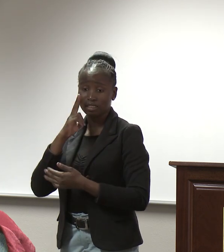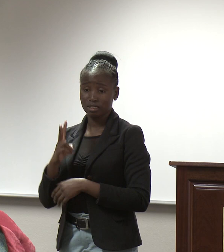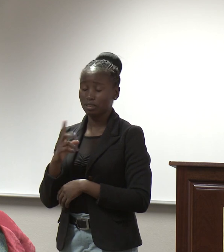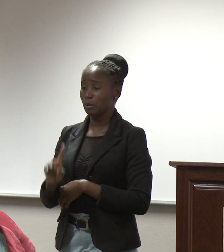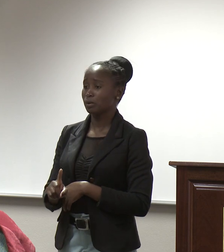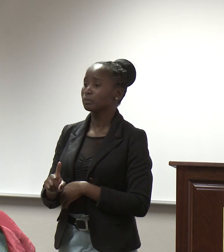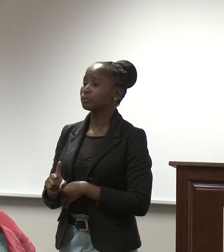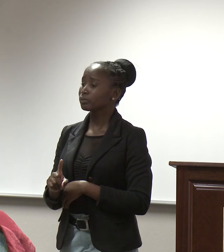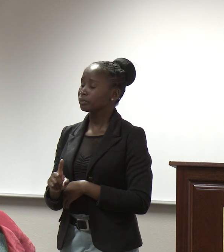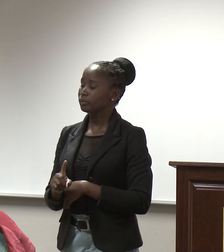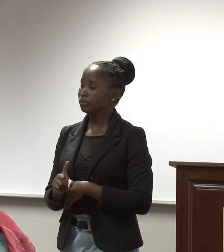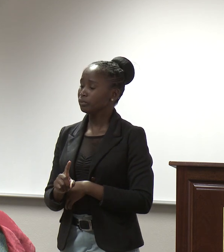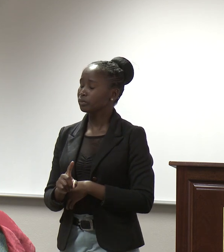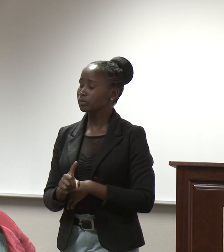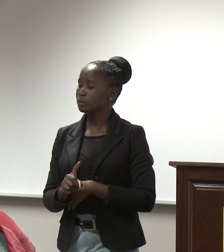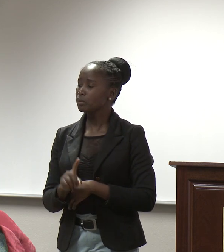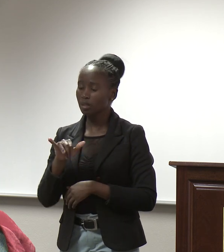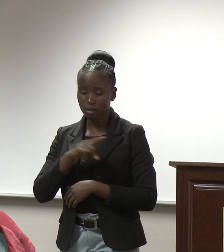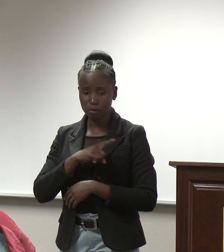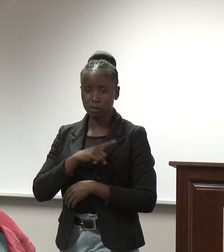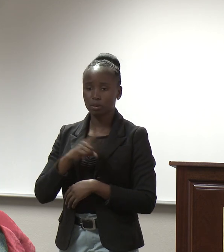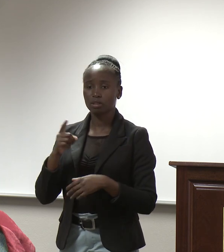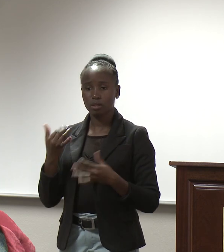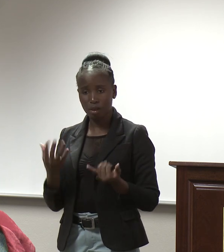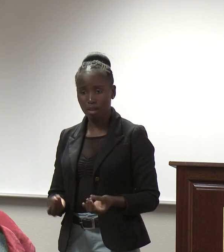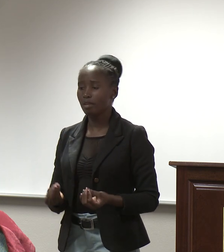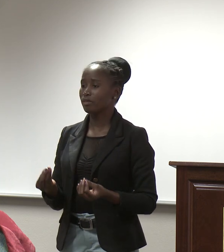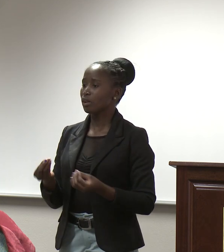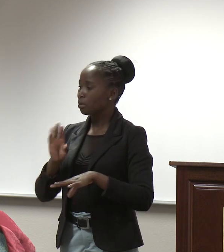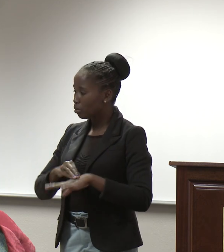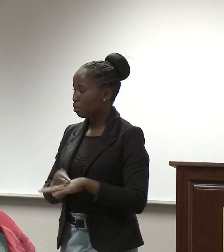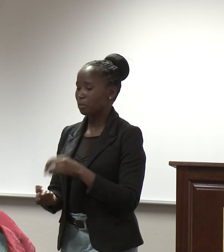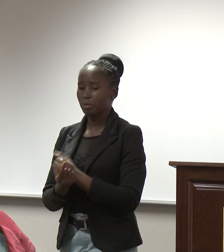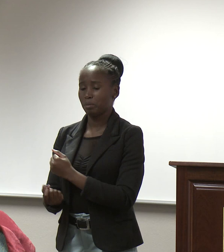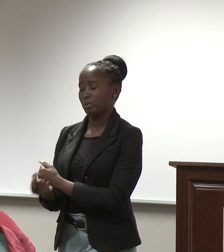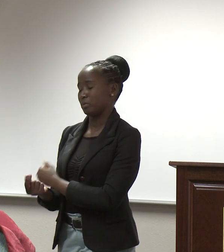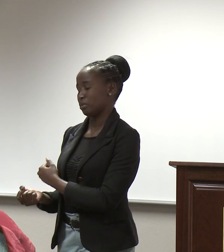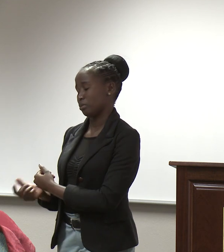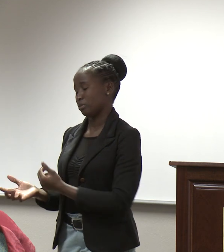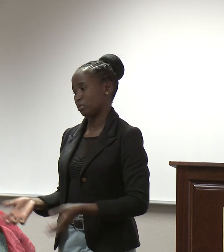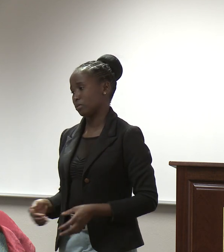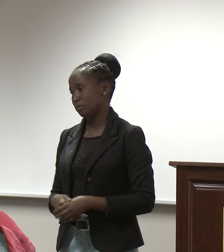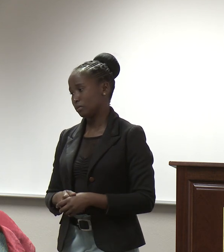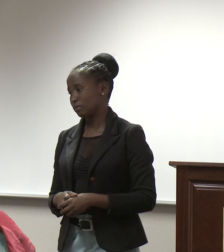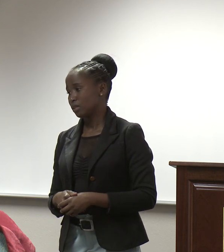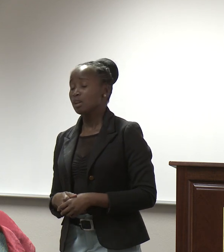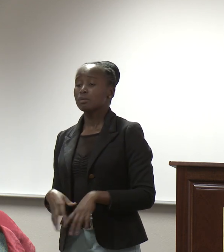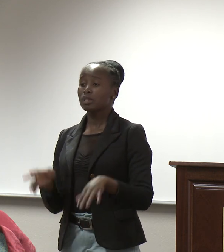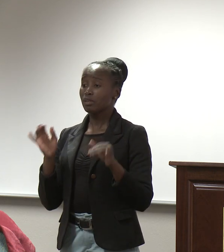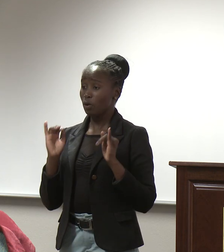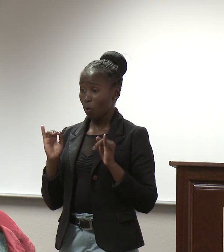trouble. And that's why we had all these problems. But the legitimacy crisis was also very strong.